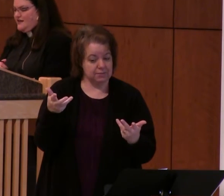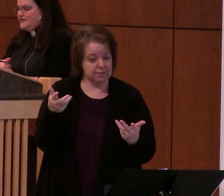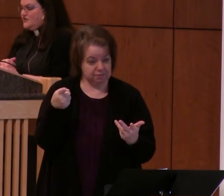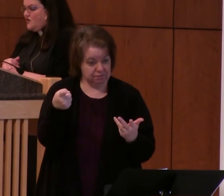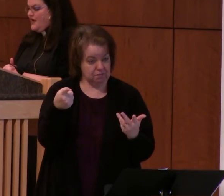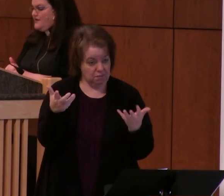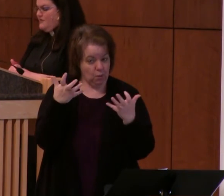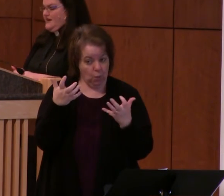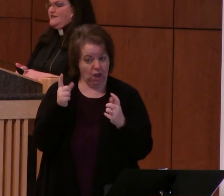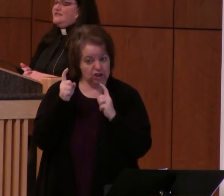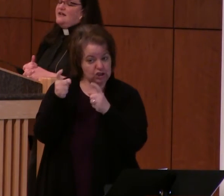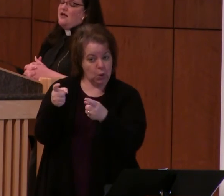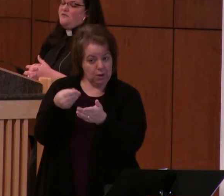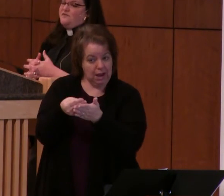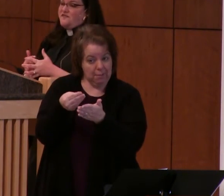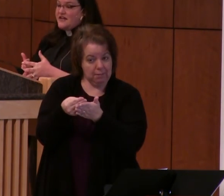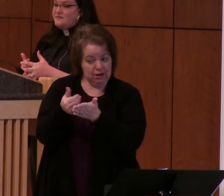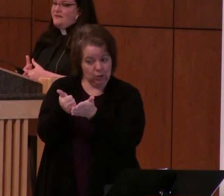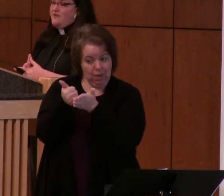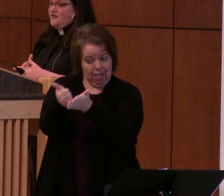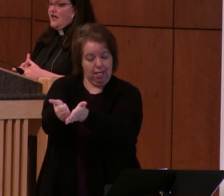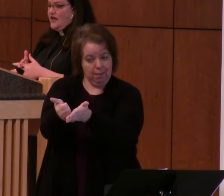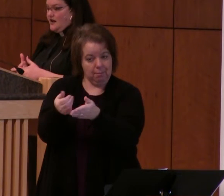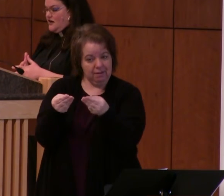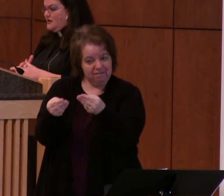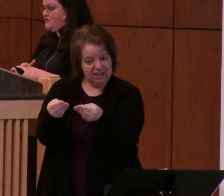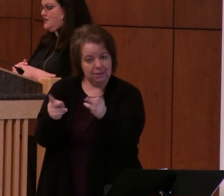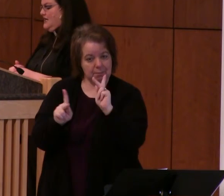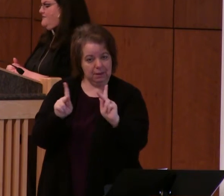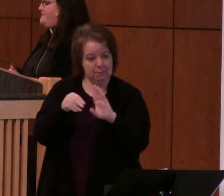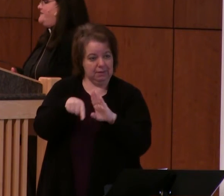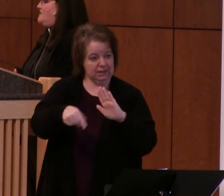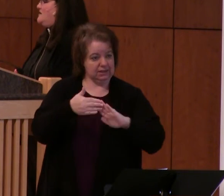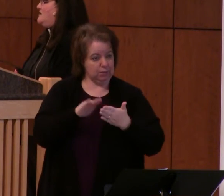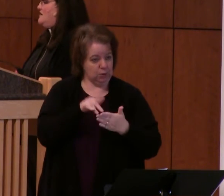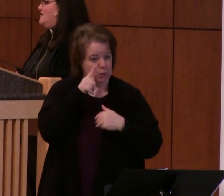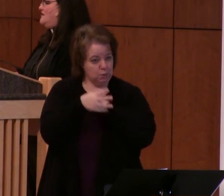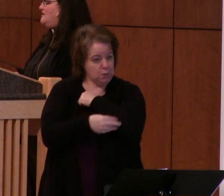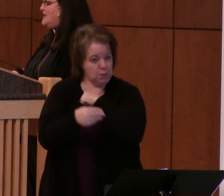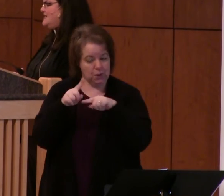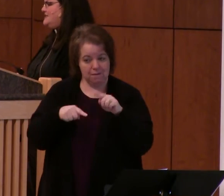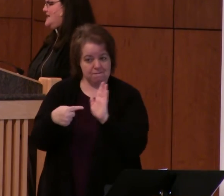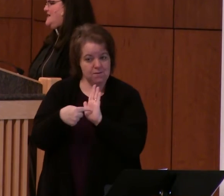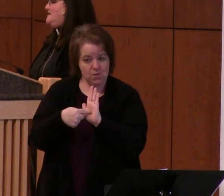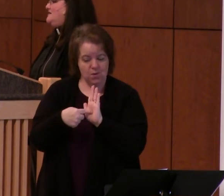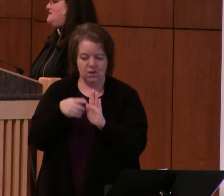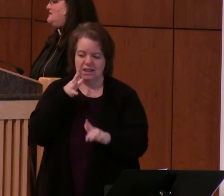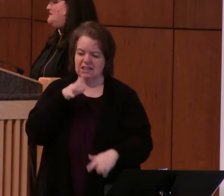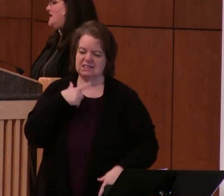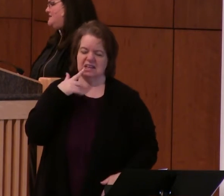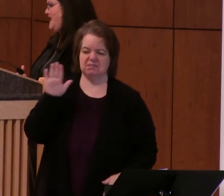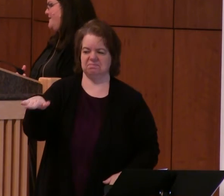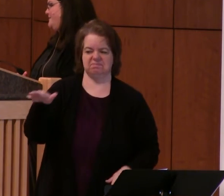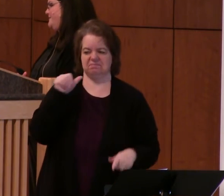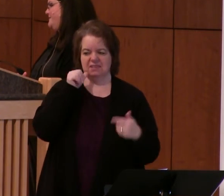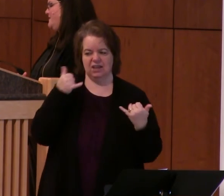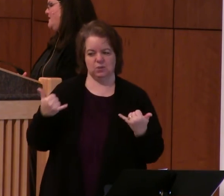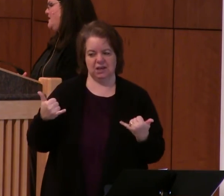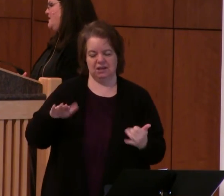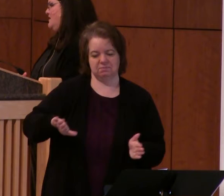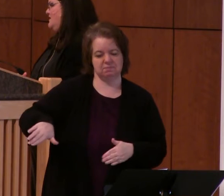"Would you like to donate money to help feed people in our community?" The lady said, "Not